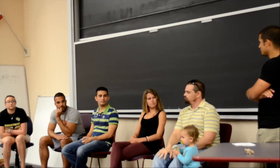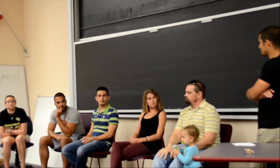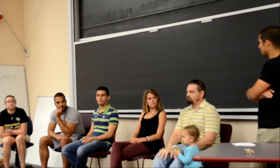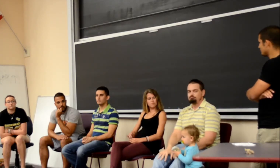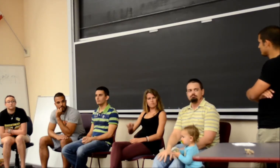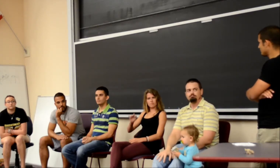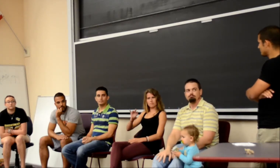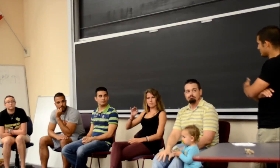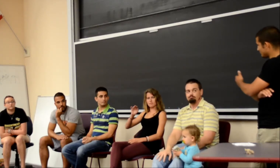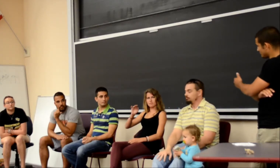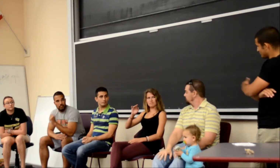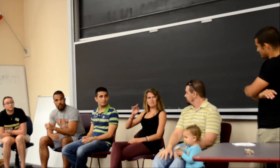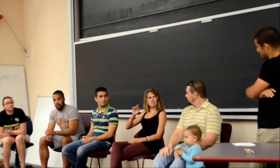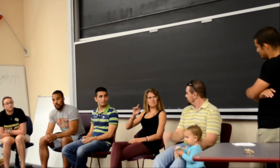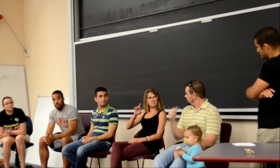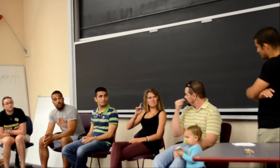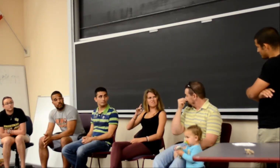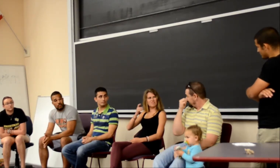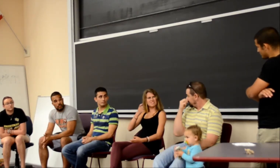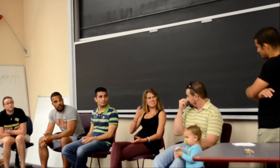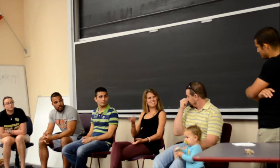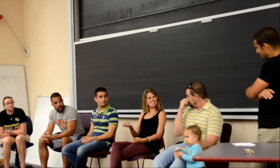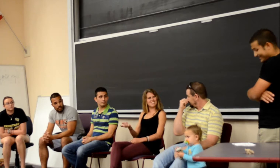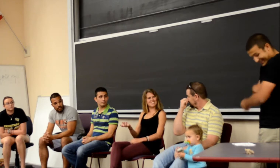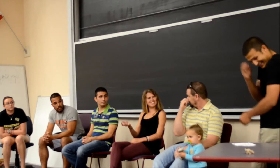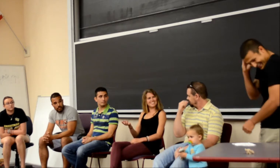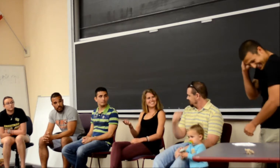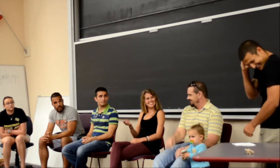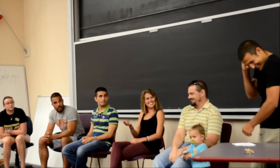so I understood 100%.